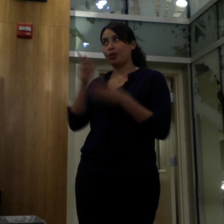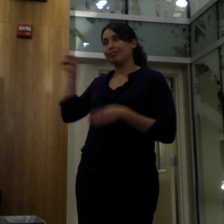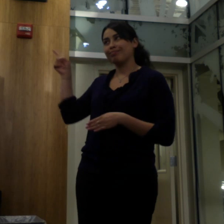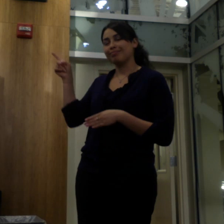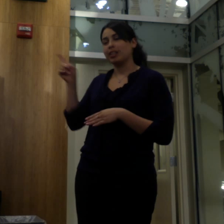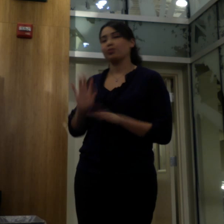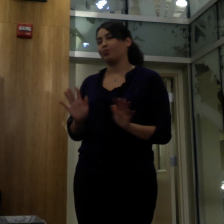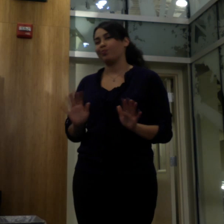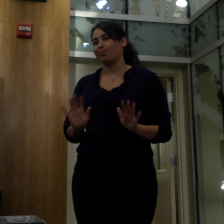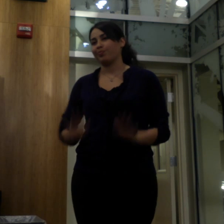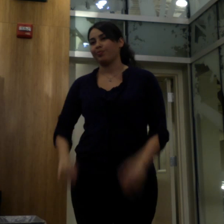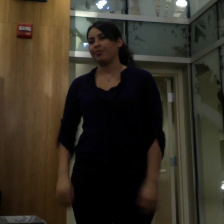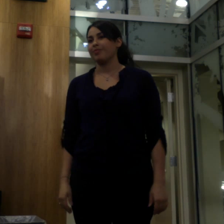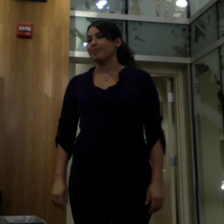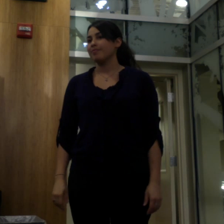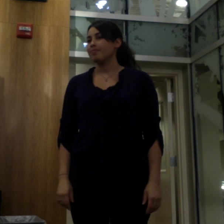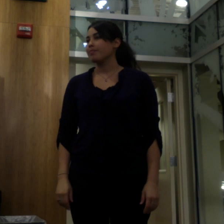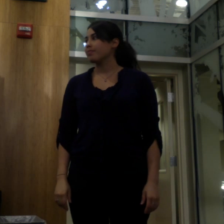So,